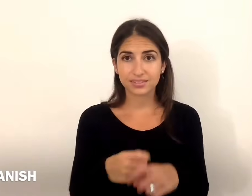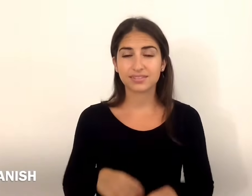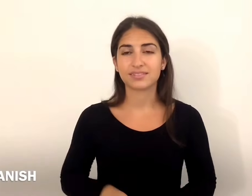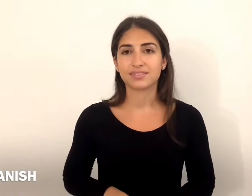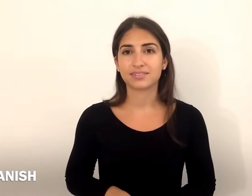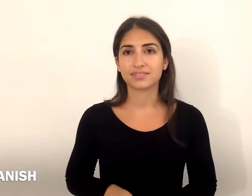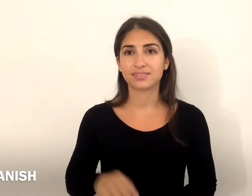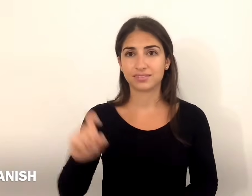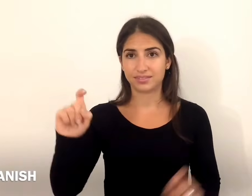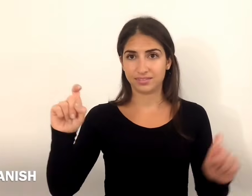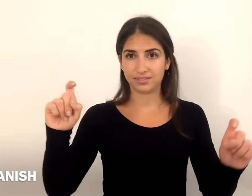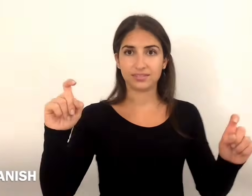Spanish,